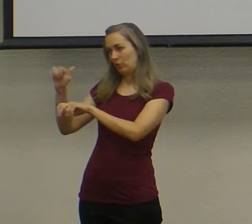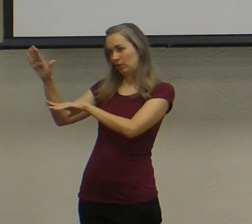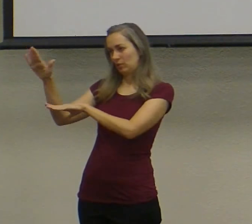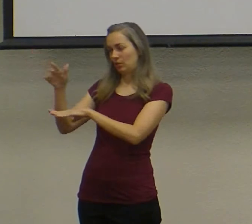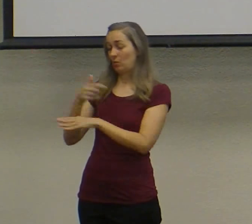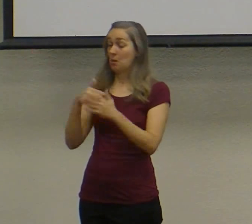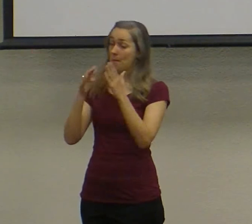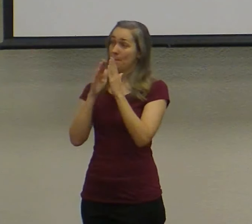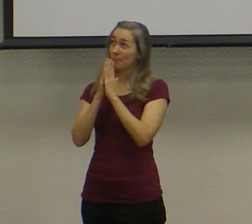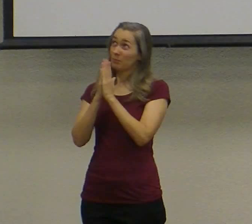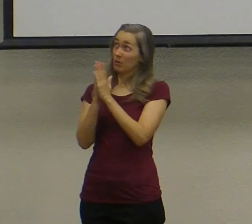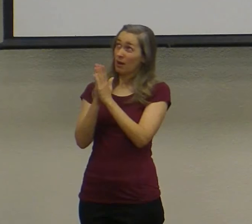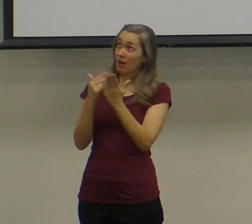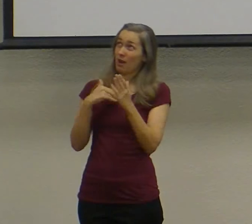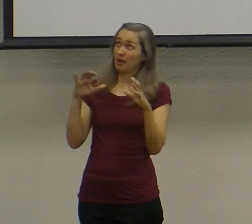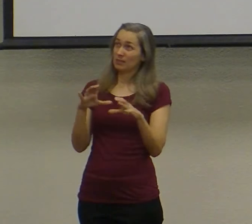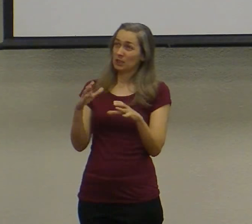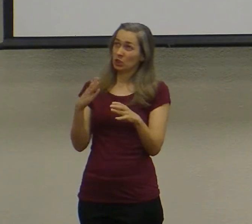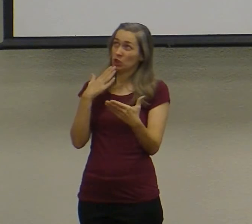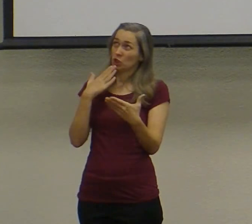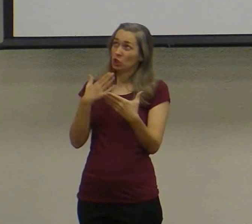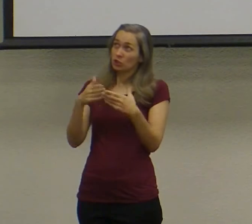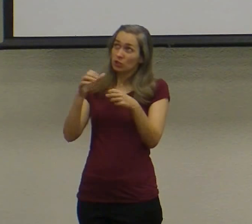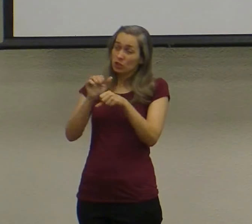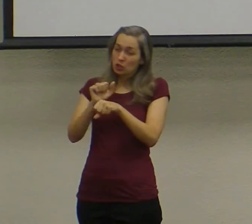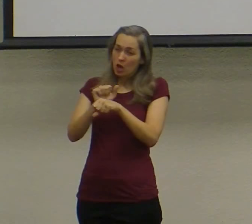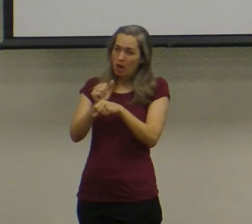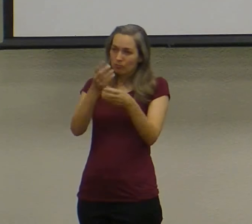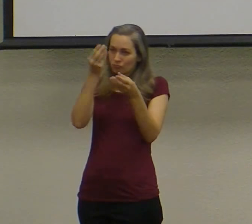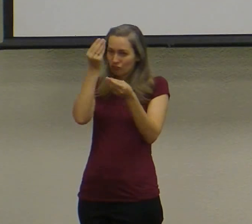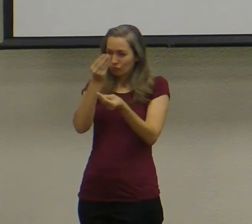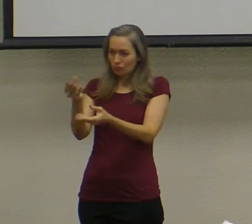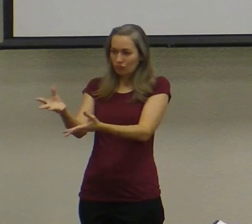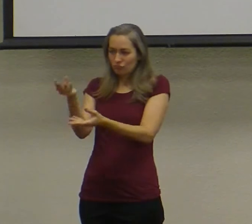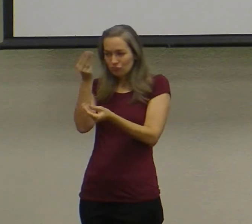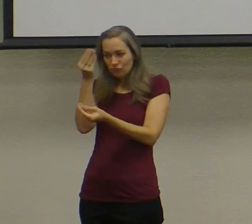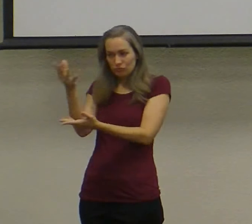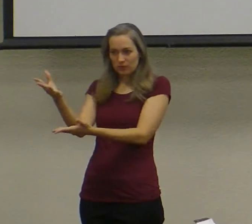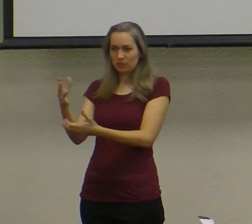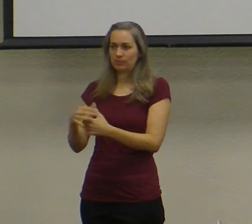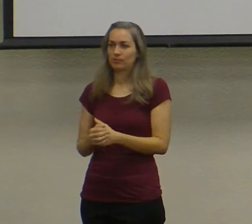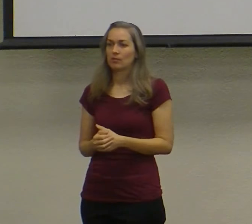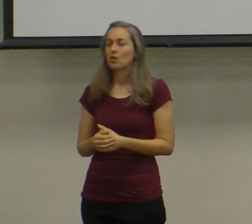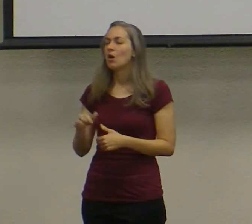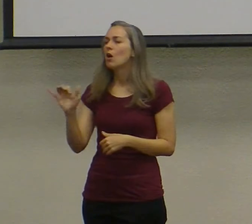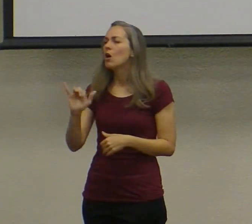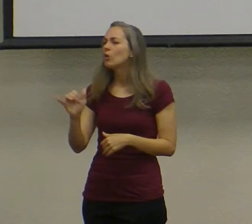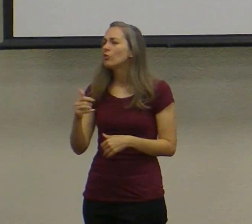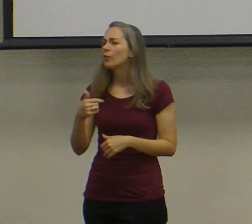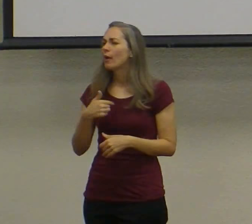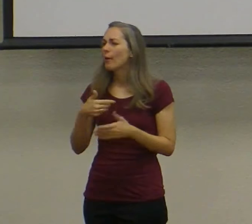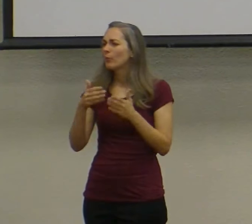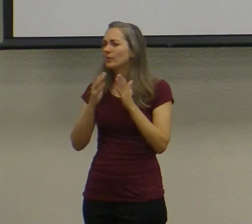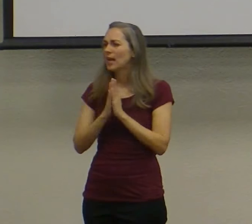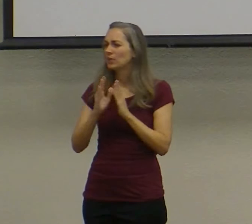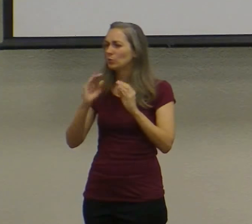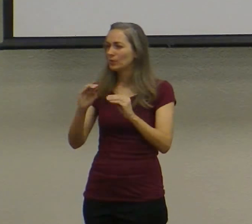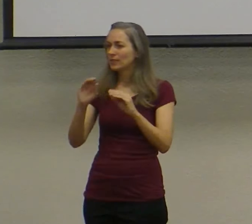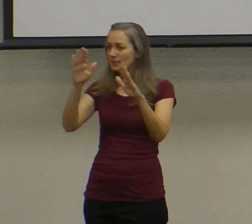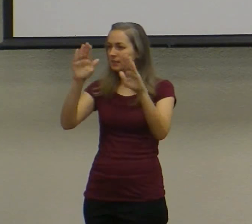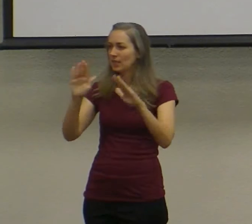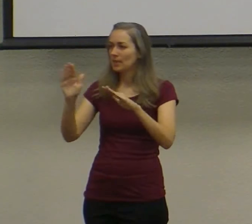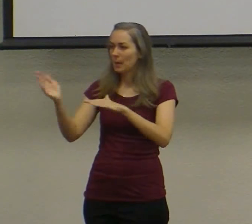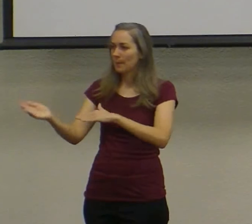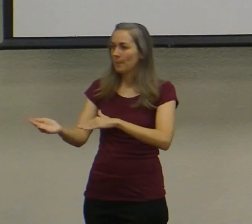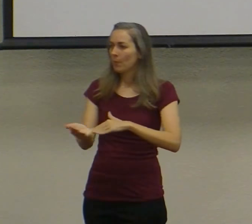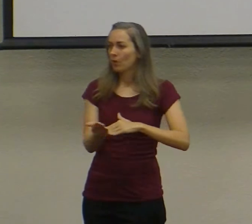pray that I did an adequate job of relaying that information to the congregation. I was also asked to teach the Sunday morning adult